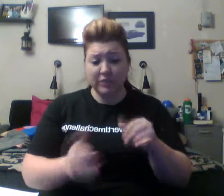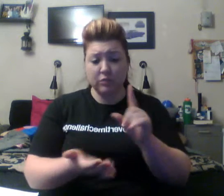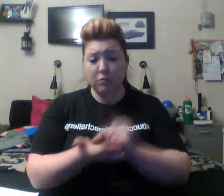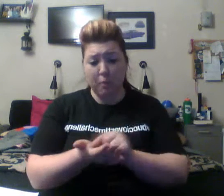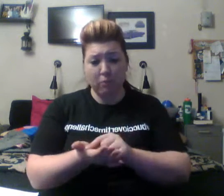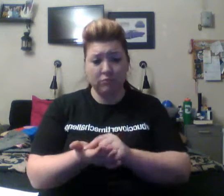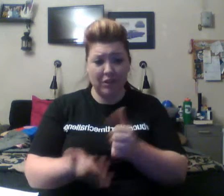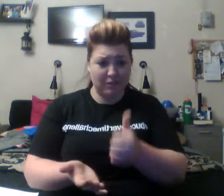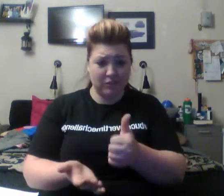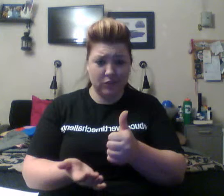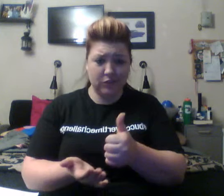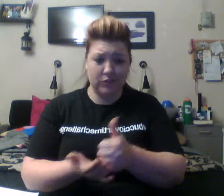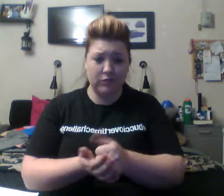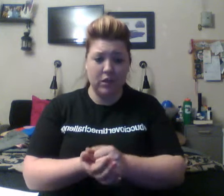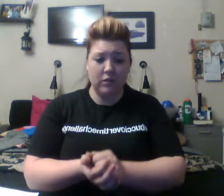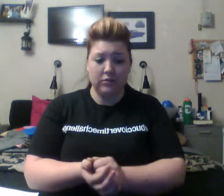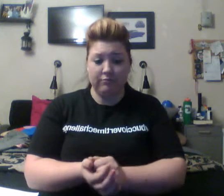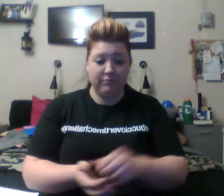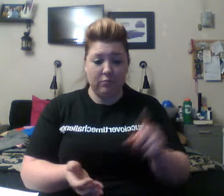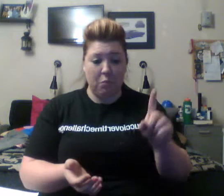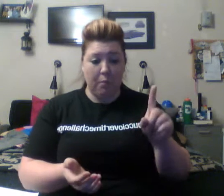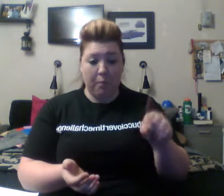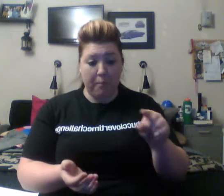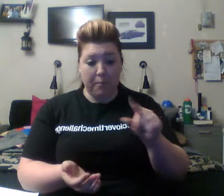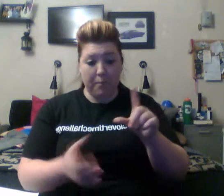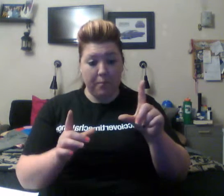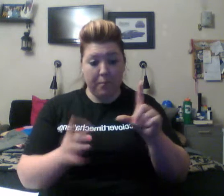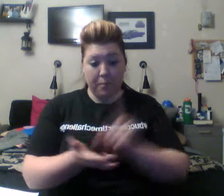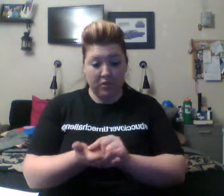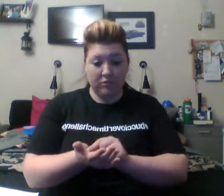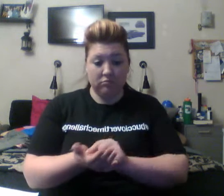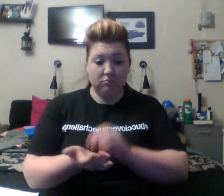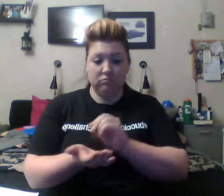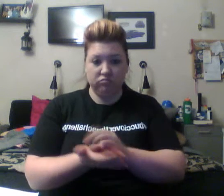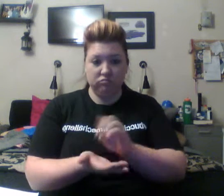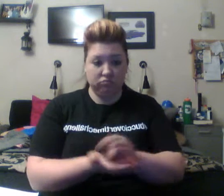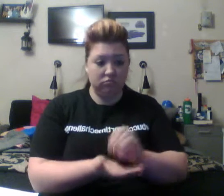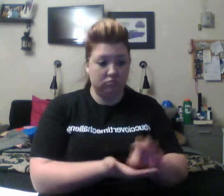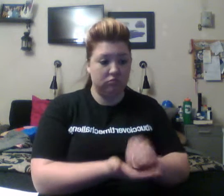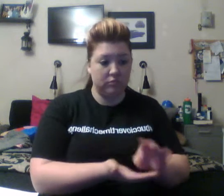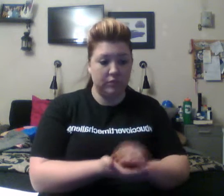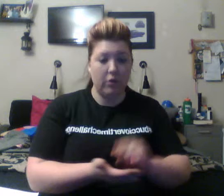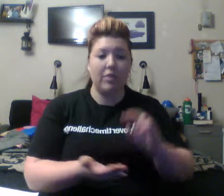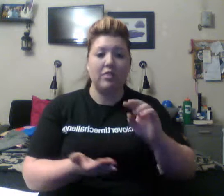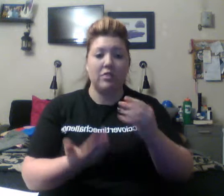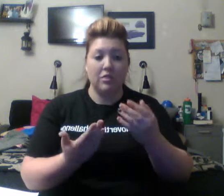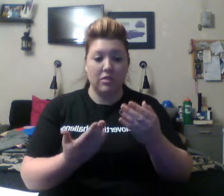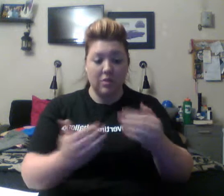the printer, and then basically hit print. Then all the checks come through. Then they go through what's called the second edit, which is basically physically looking